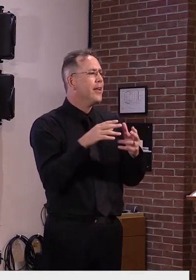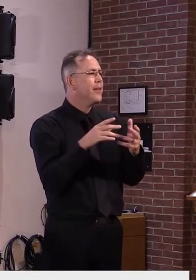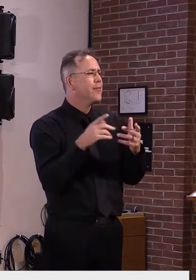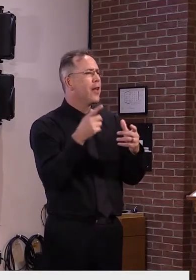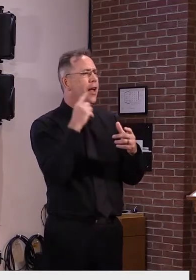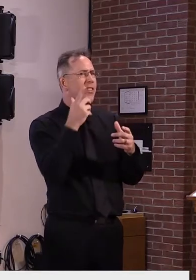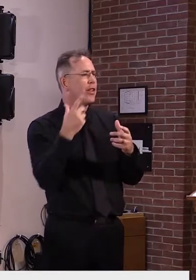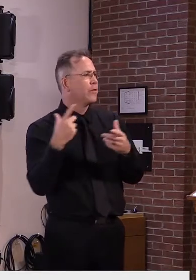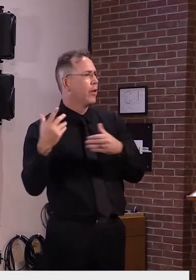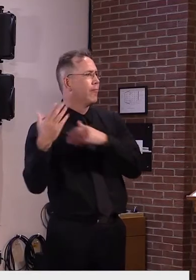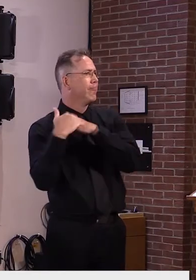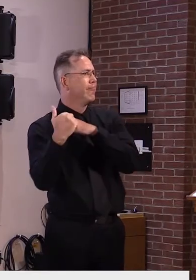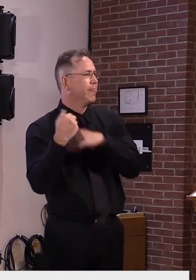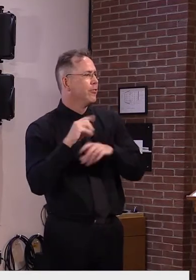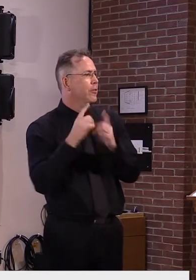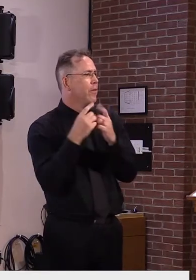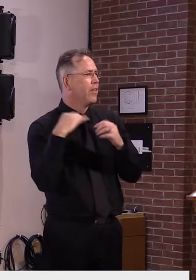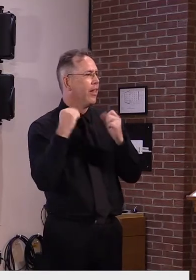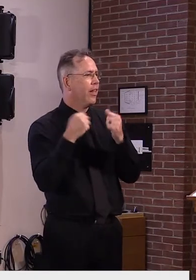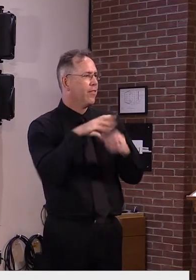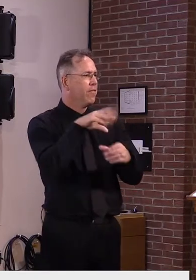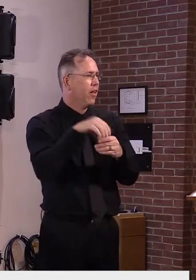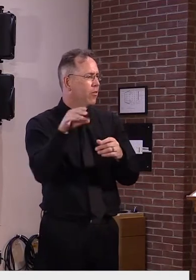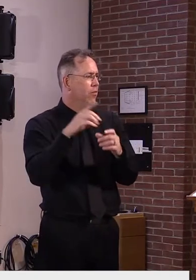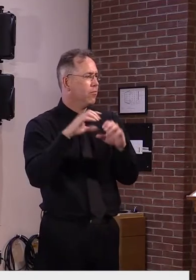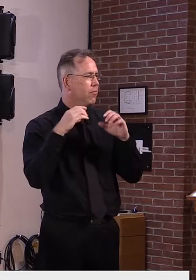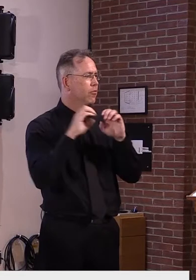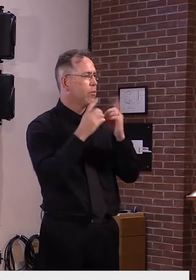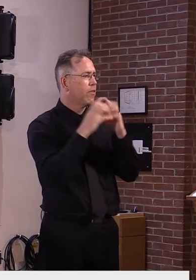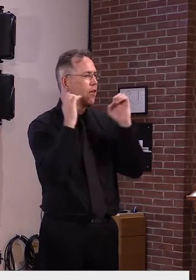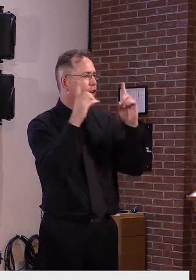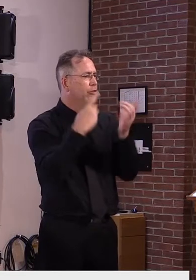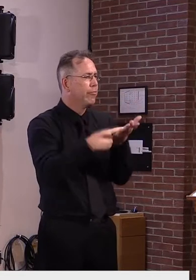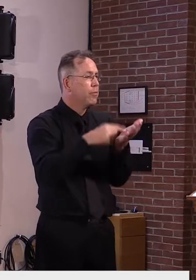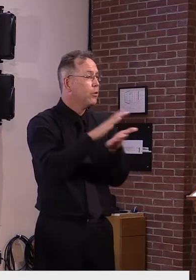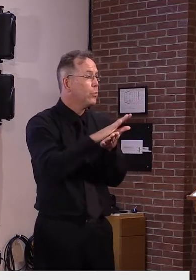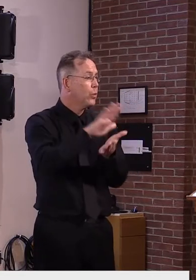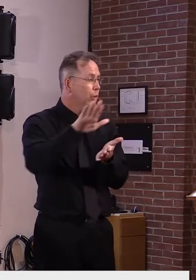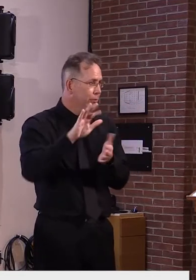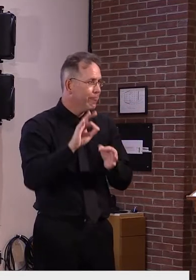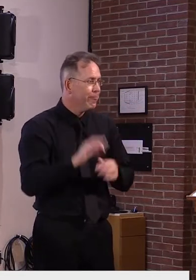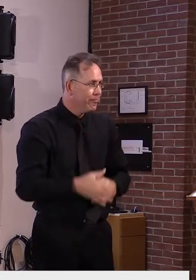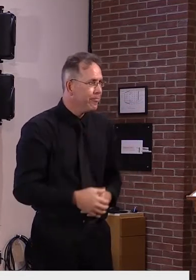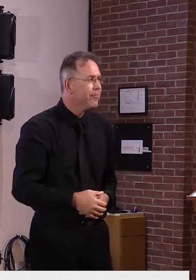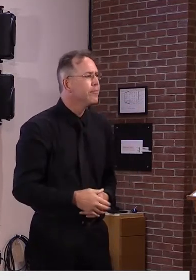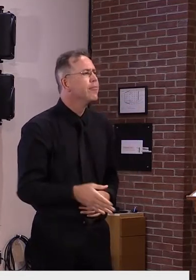So as of this morning, we are at 1,768 total cases.